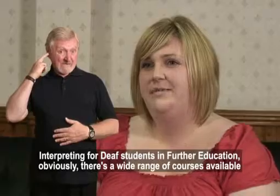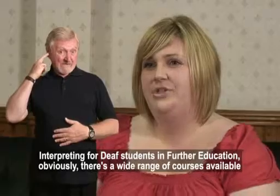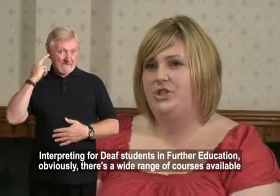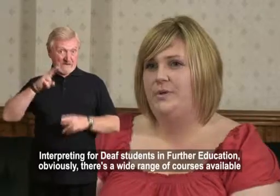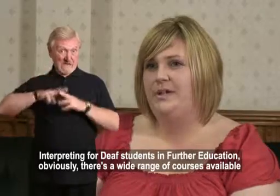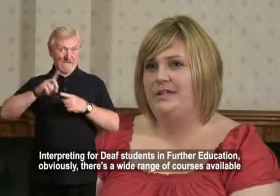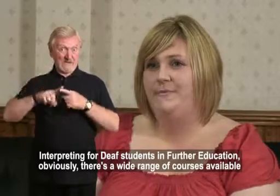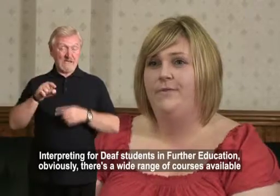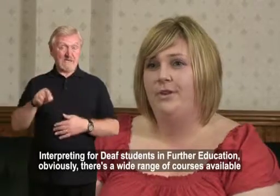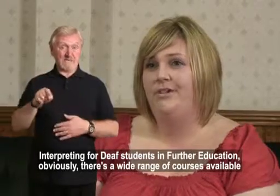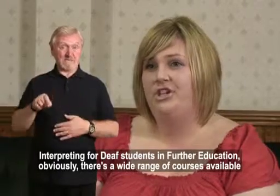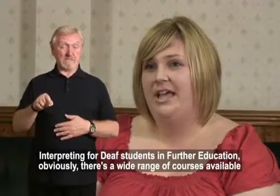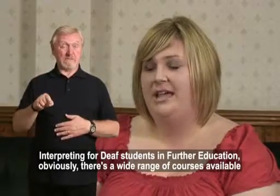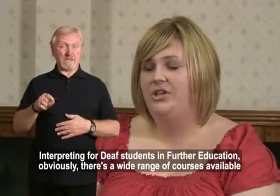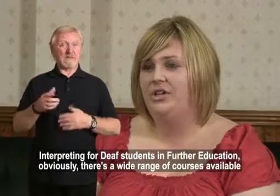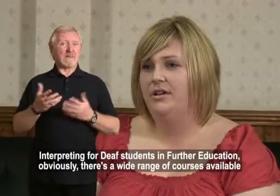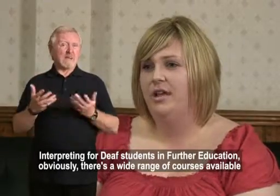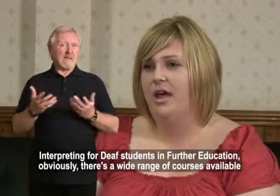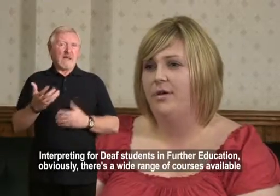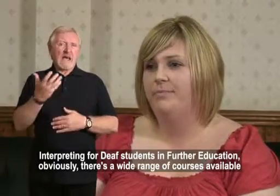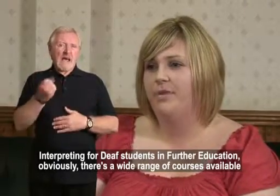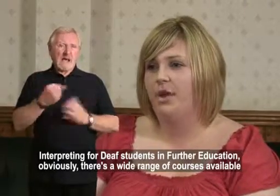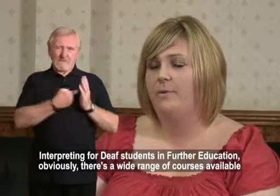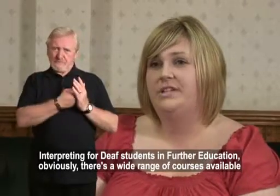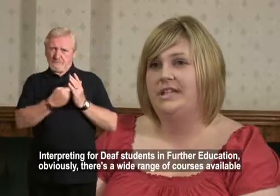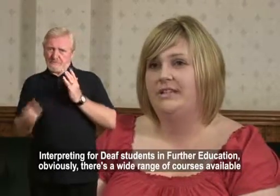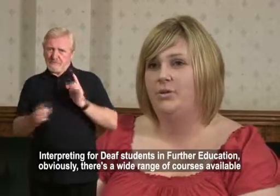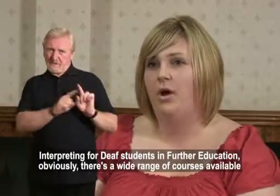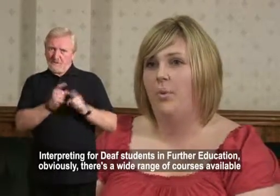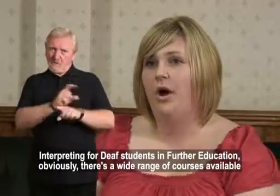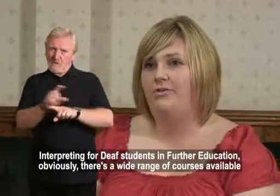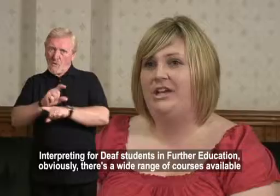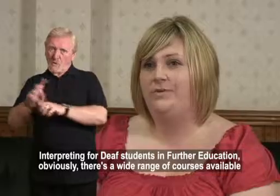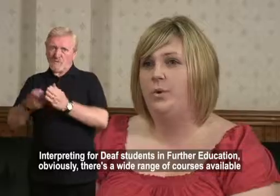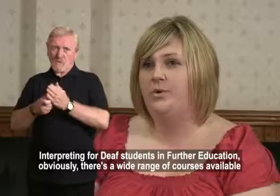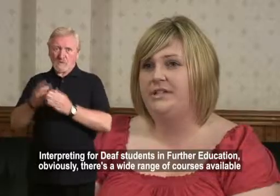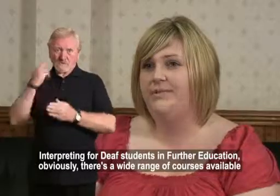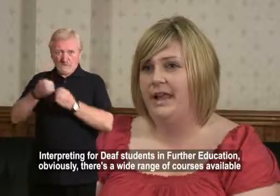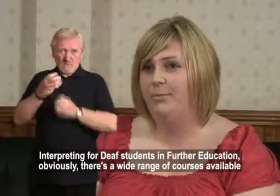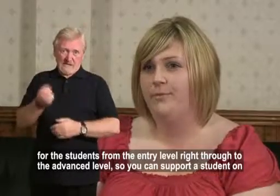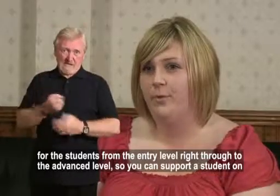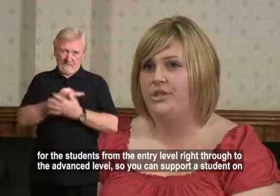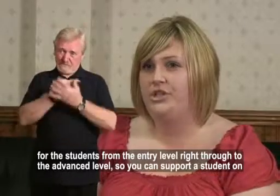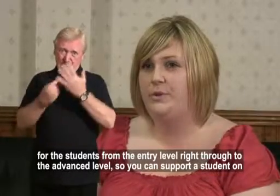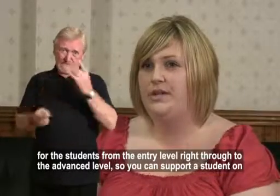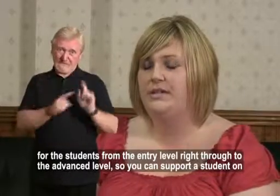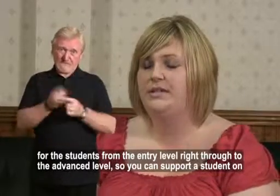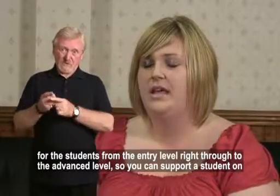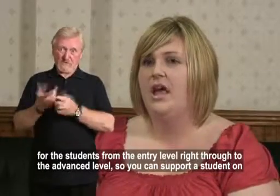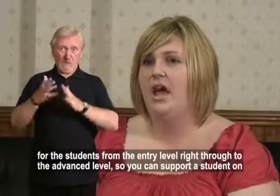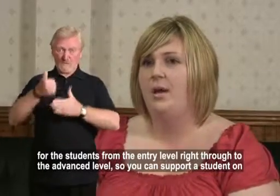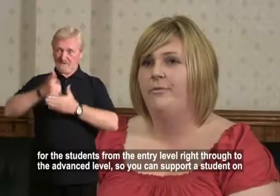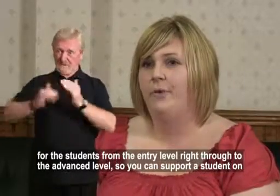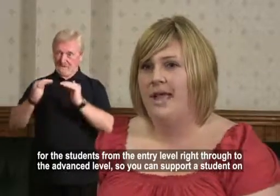Interpreting for deaf students in further education. Obviously there's a wide range of courses available for the